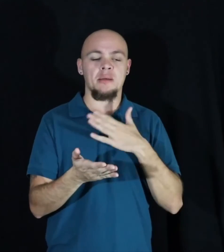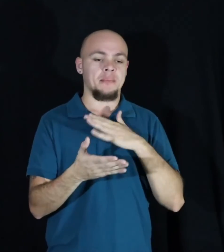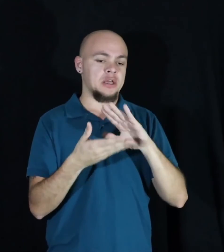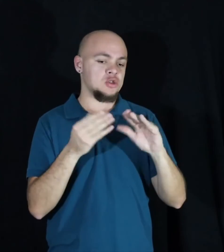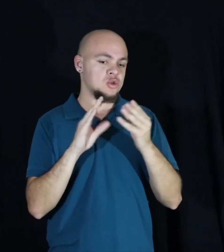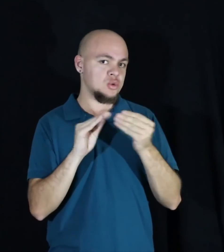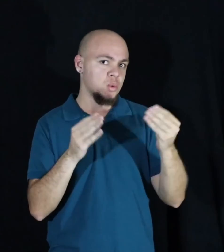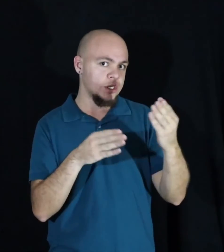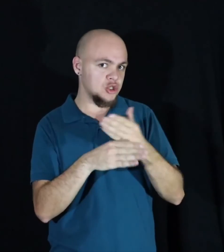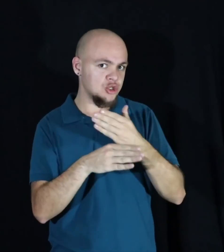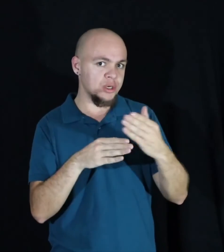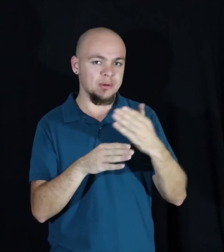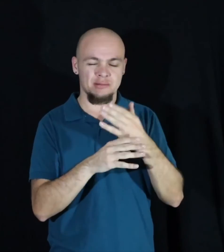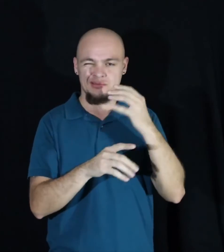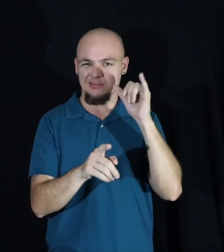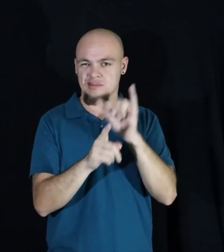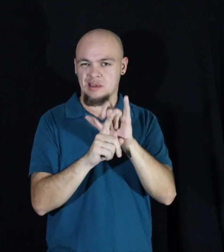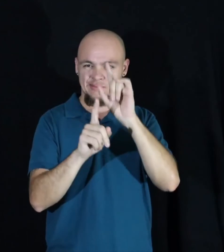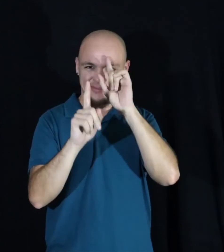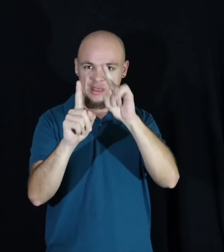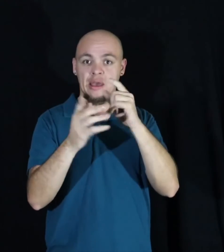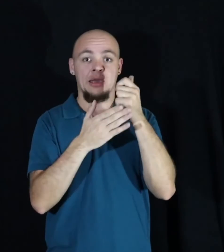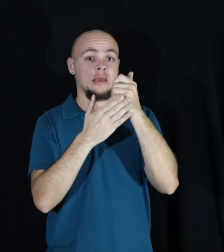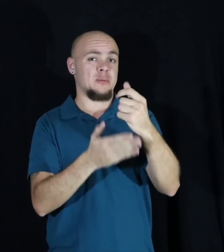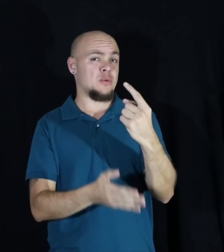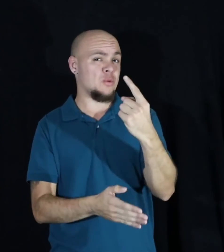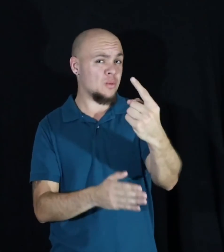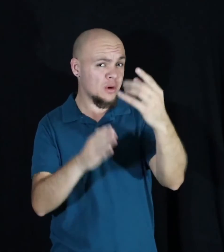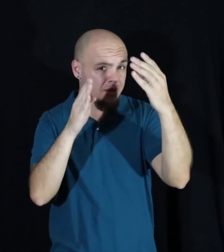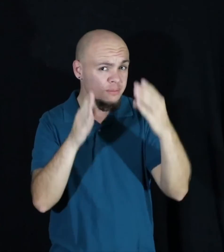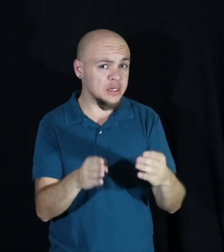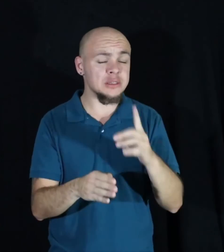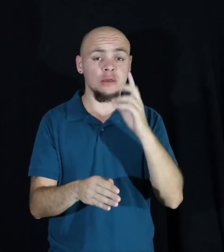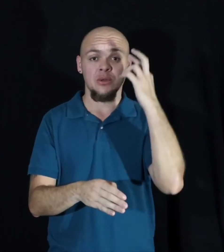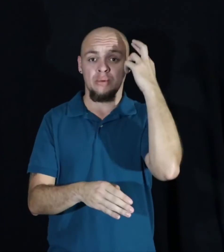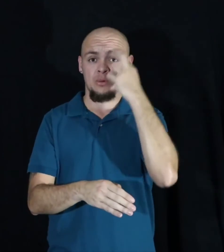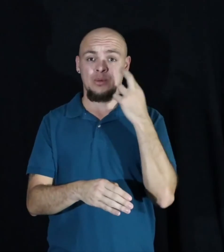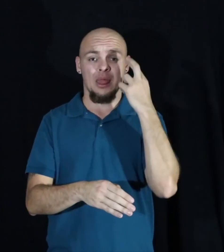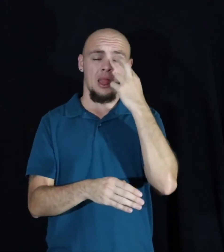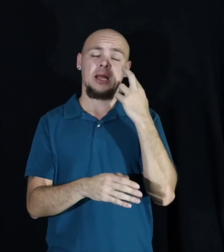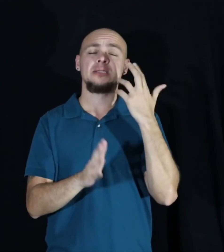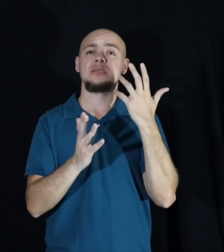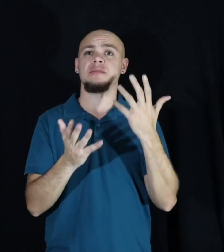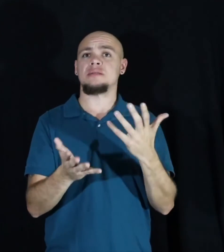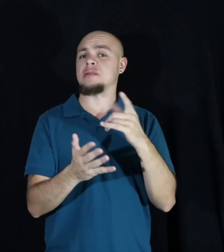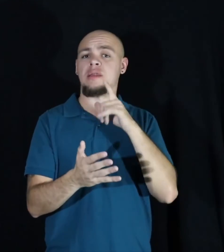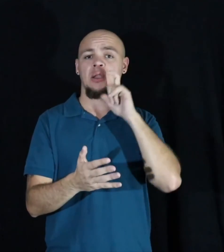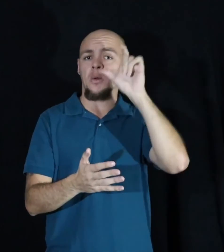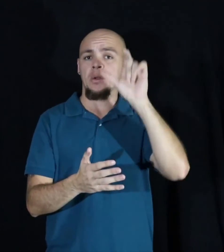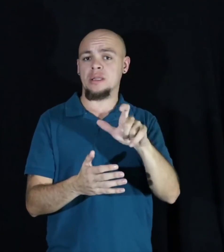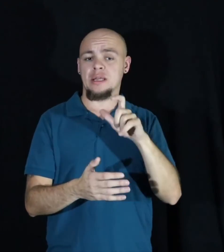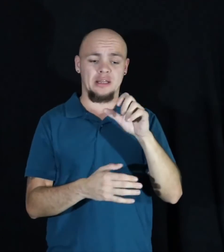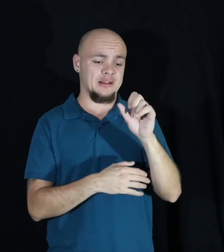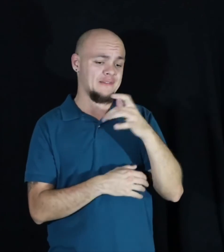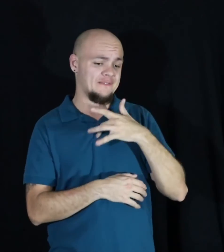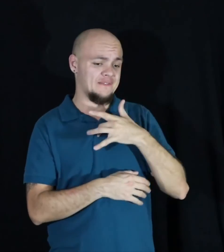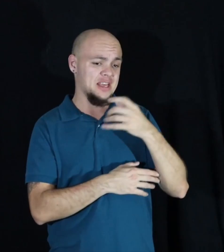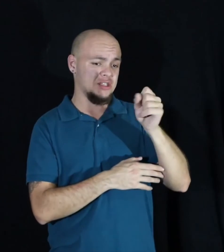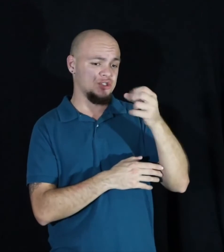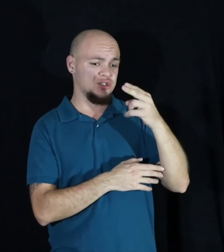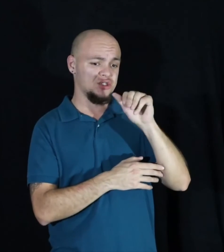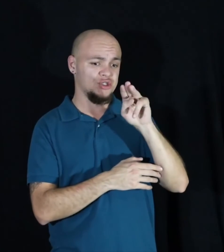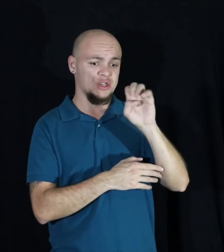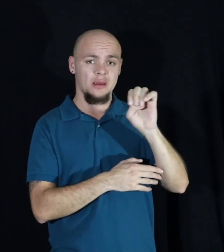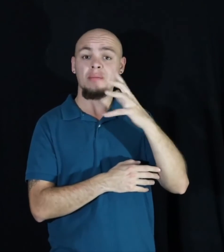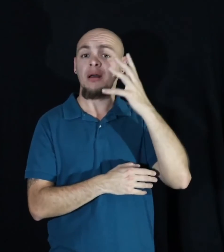story with everybody. If it helps one person realize that they don't have to be ashamed, go and get